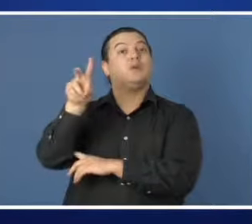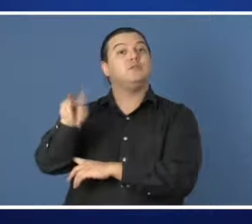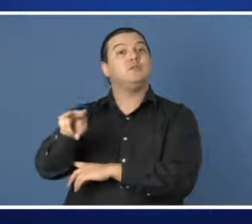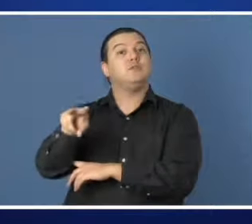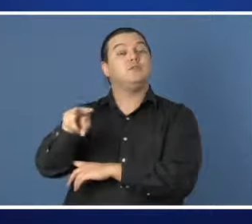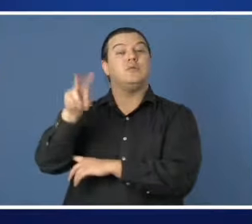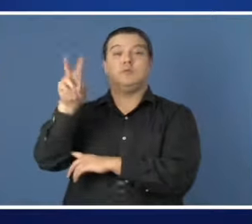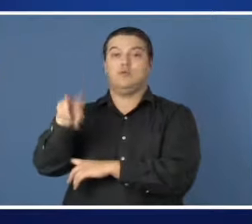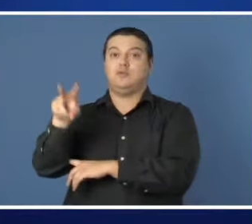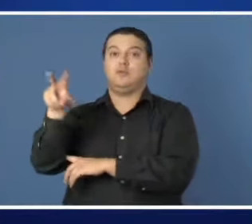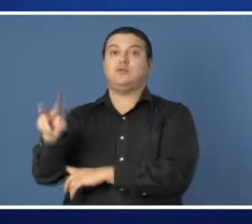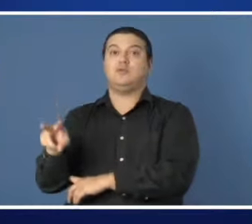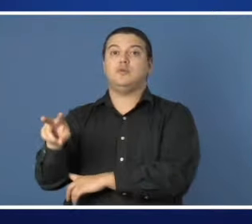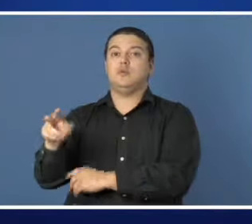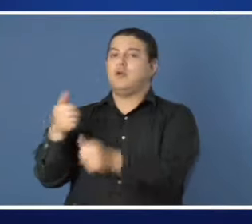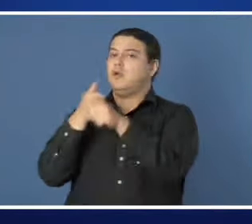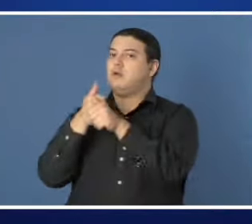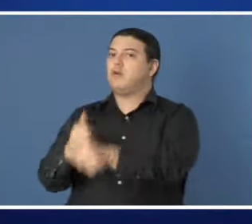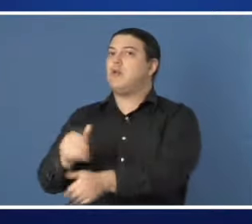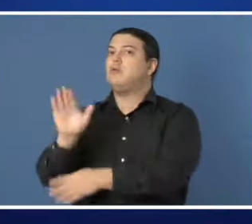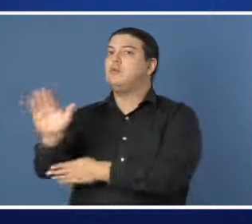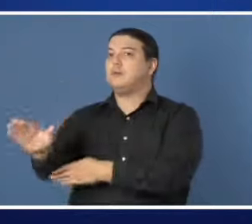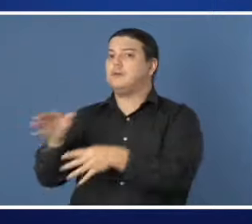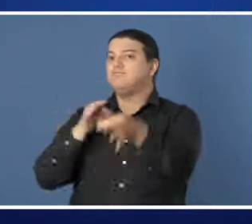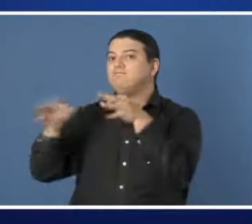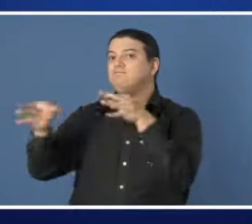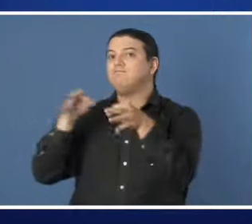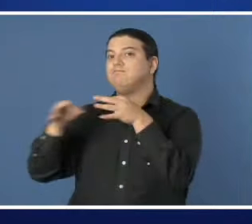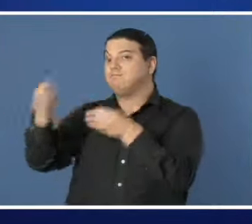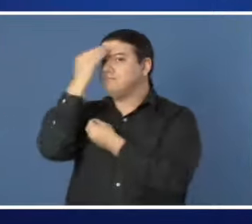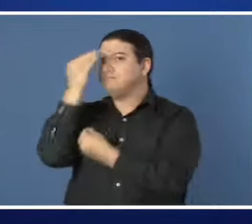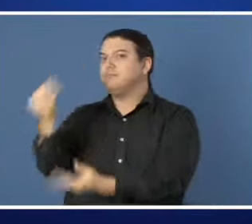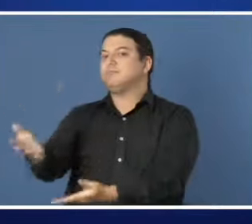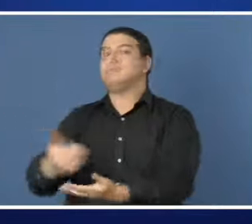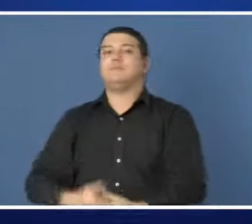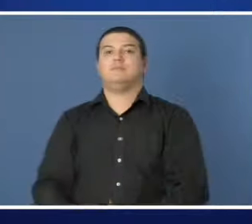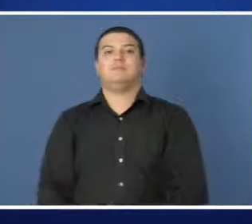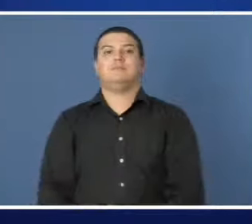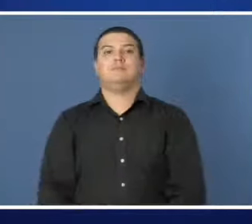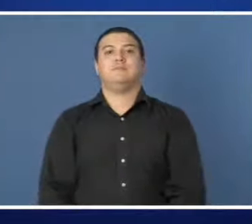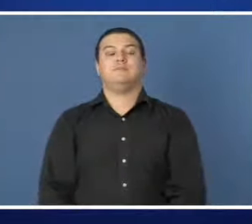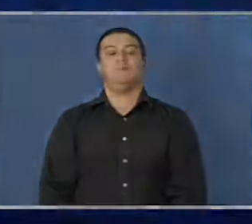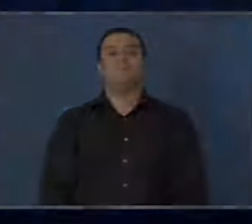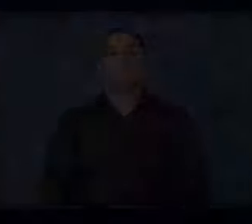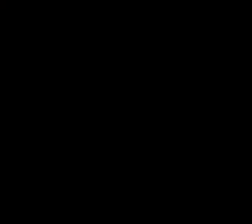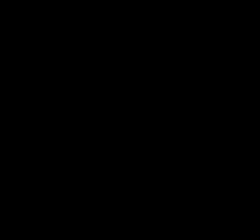1-800-222-1222 and follow the Poison Control Center's instructions.